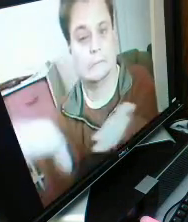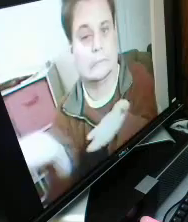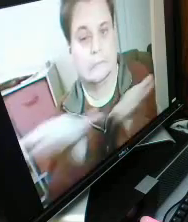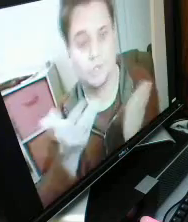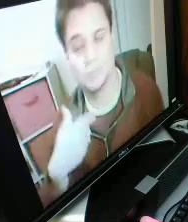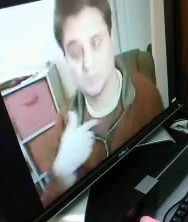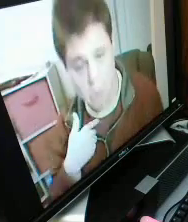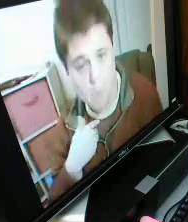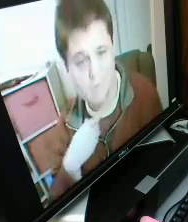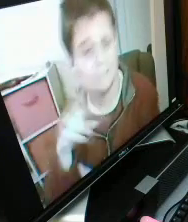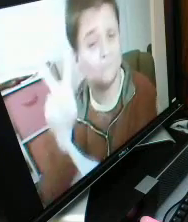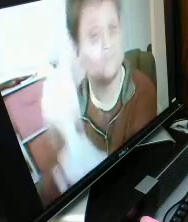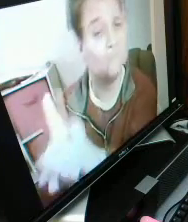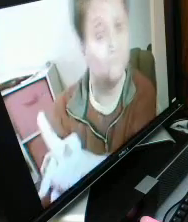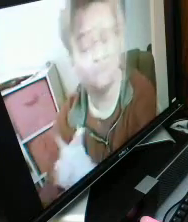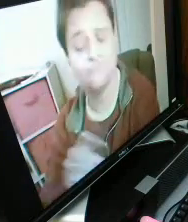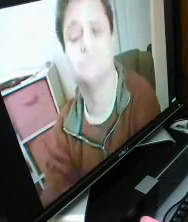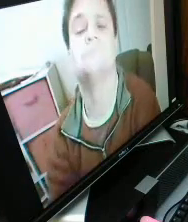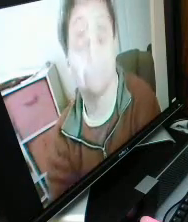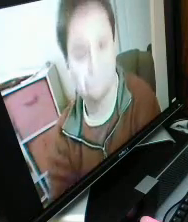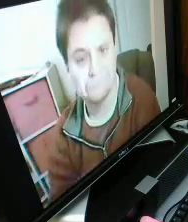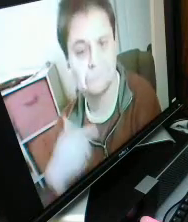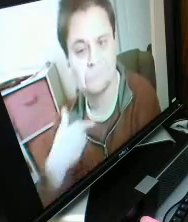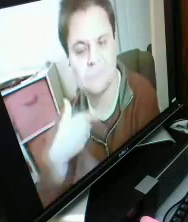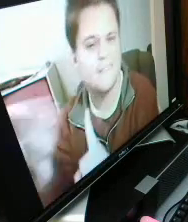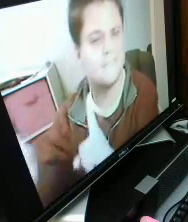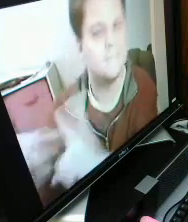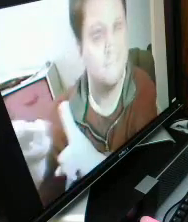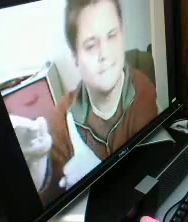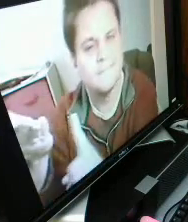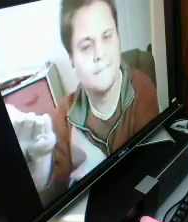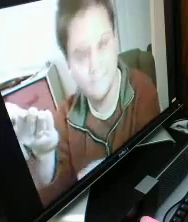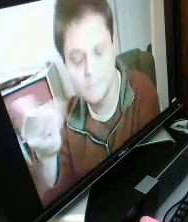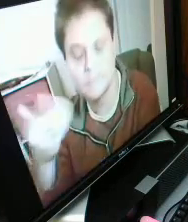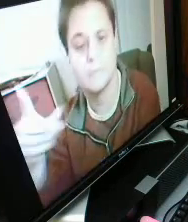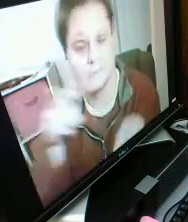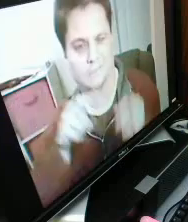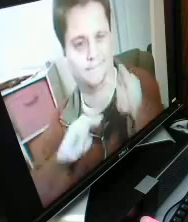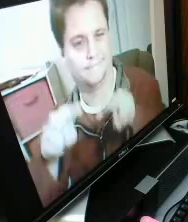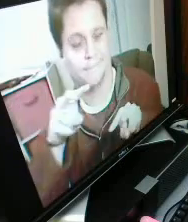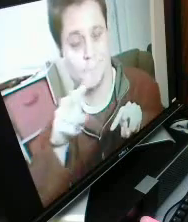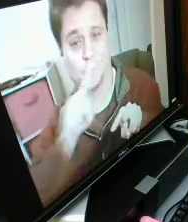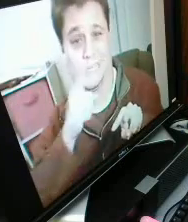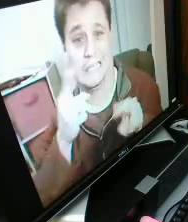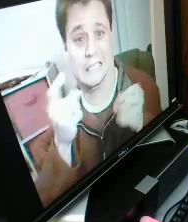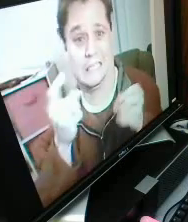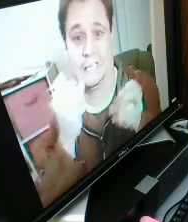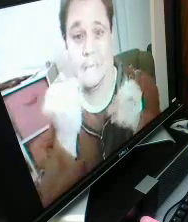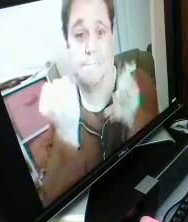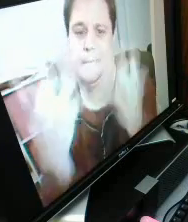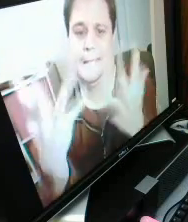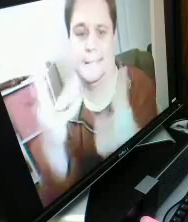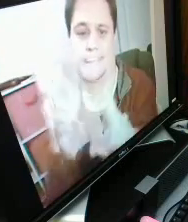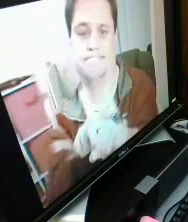Well, I saw an ad that said, we were looking for pizza delivery guys, so I went in and filled out an